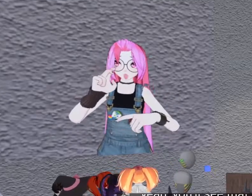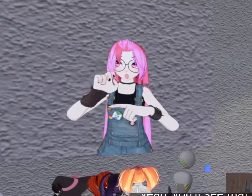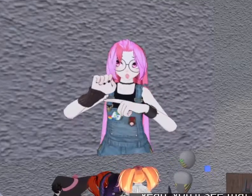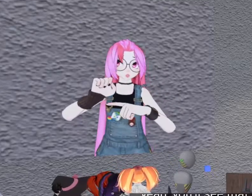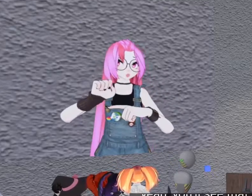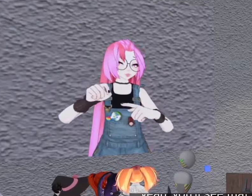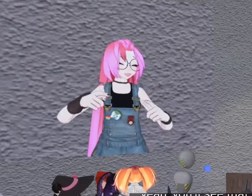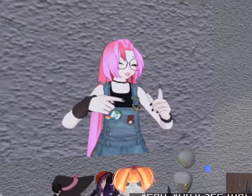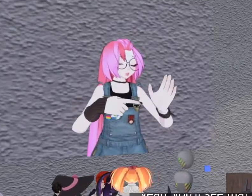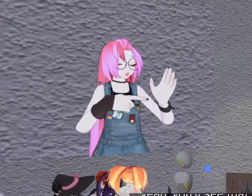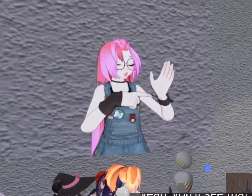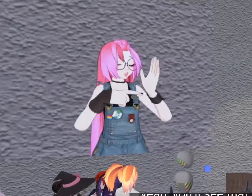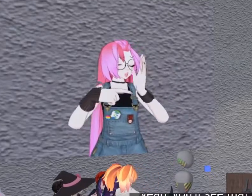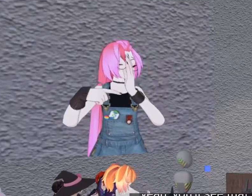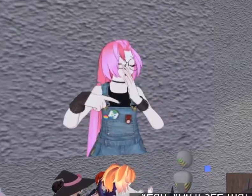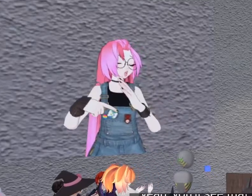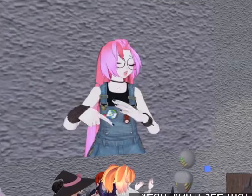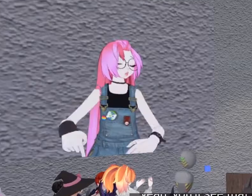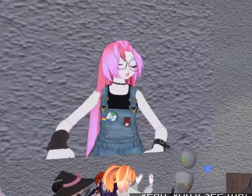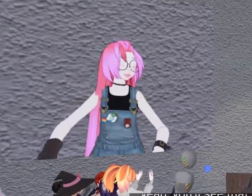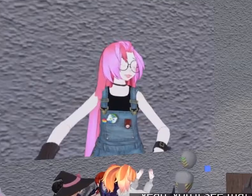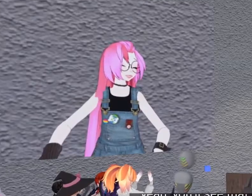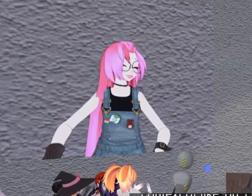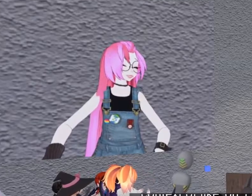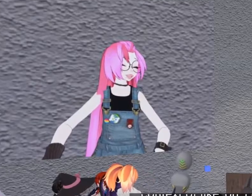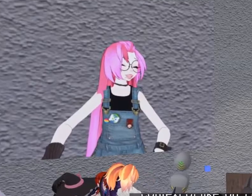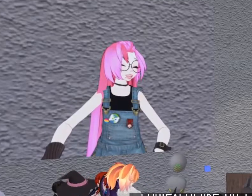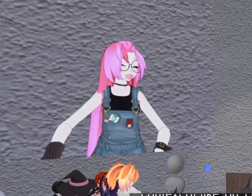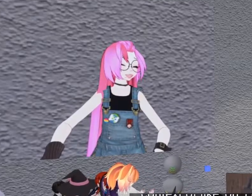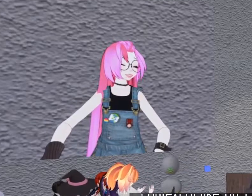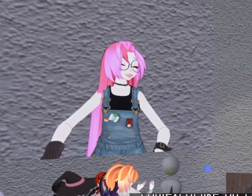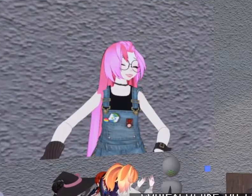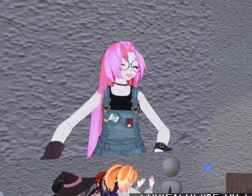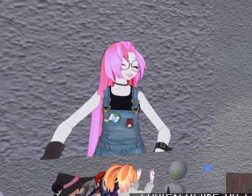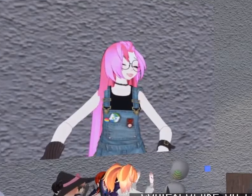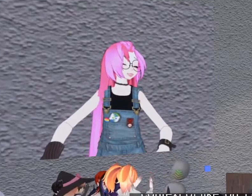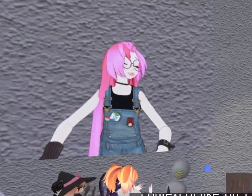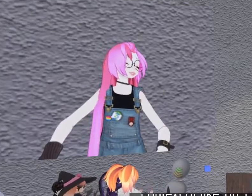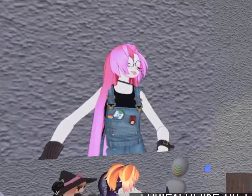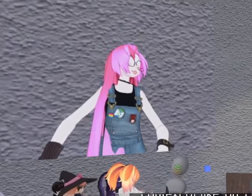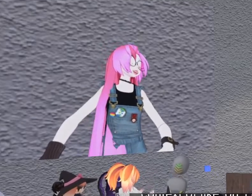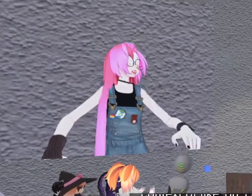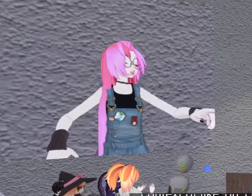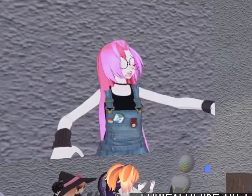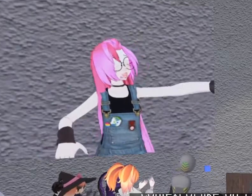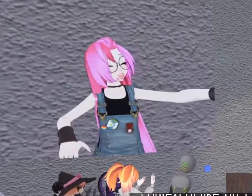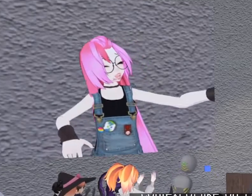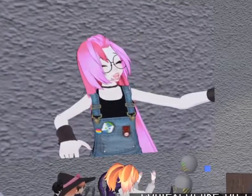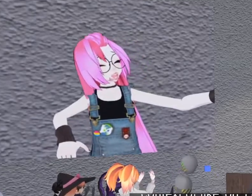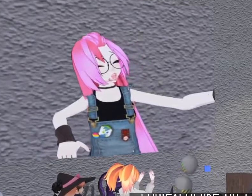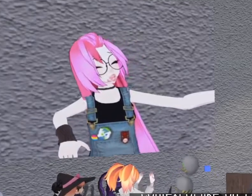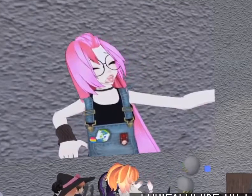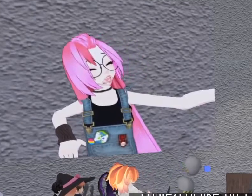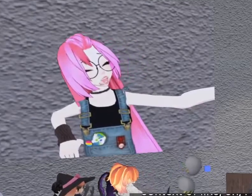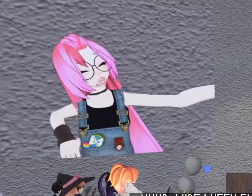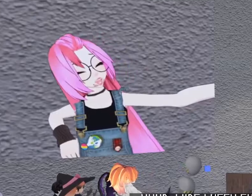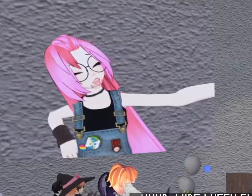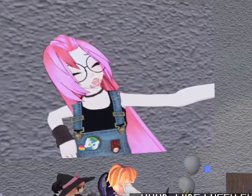fire? Show me how to sign fire. Yeah. Are your hands facing towards yourself or towards